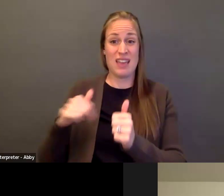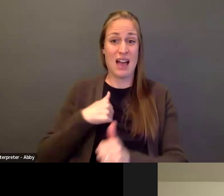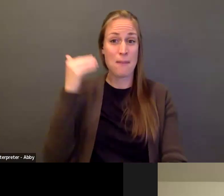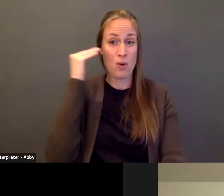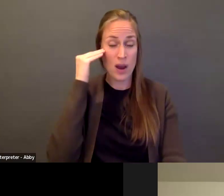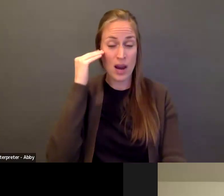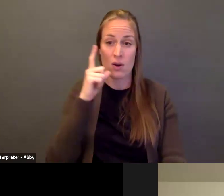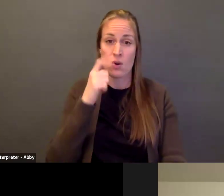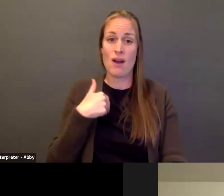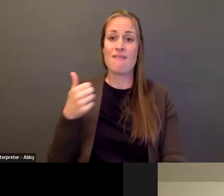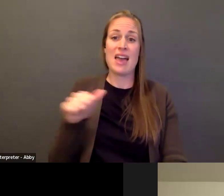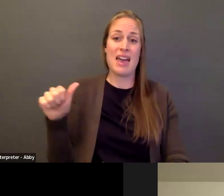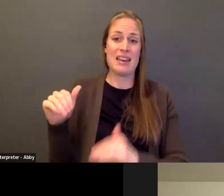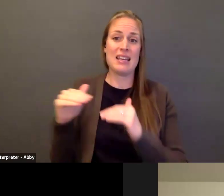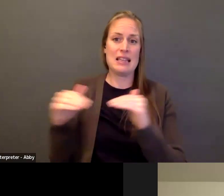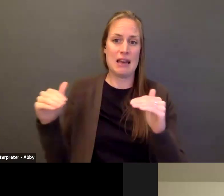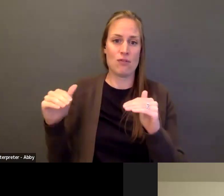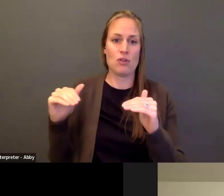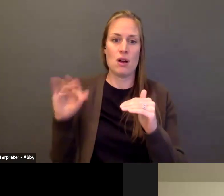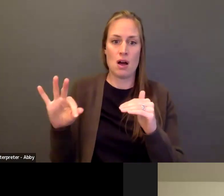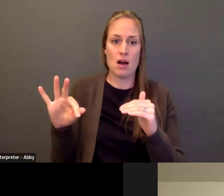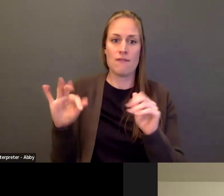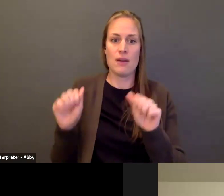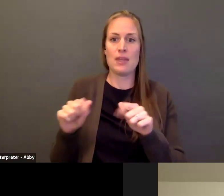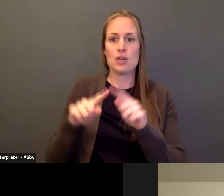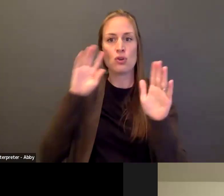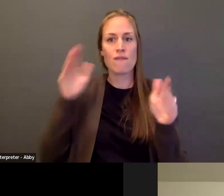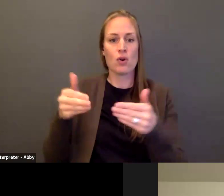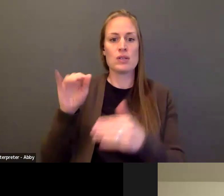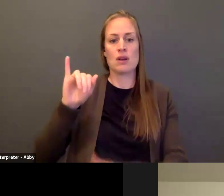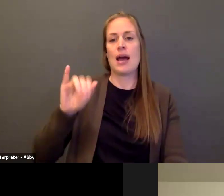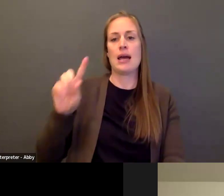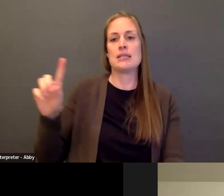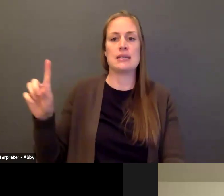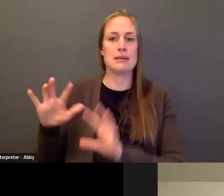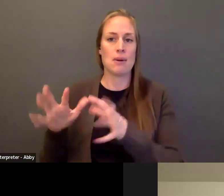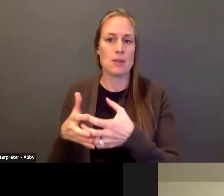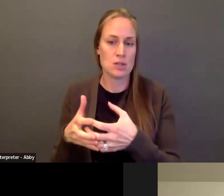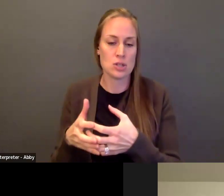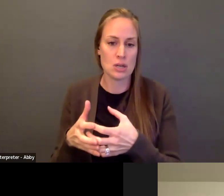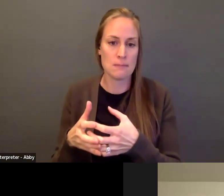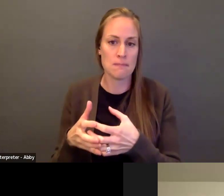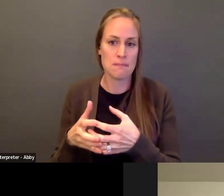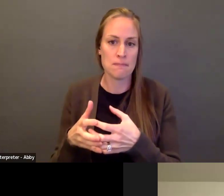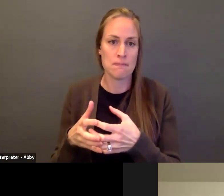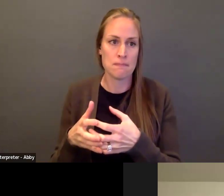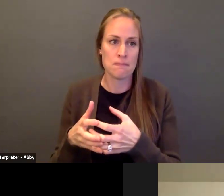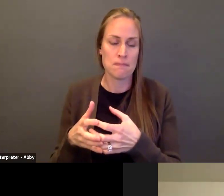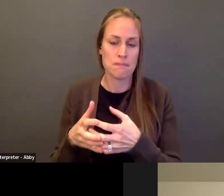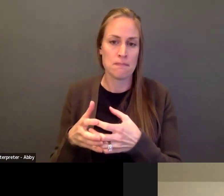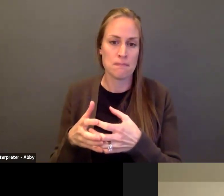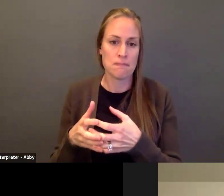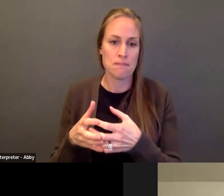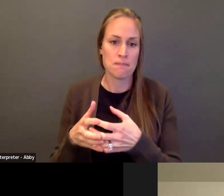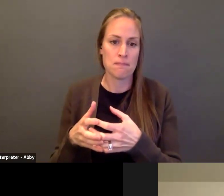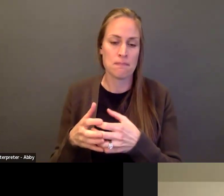level of focus on the IDD. If you add that in, then they get excluded. So they may